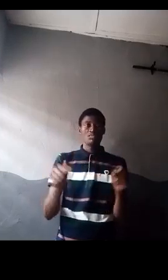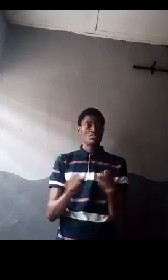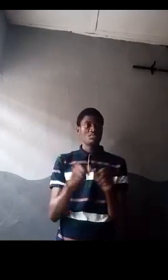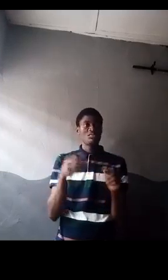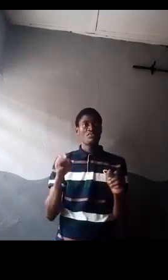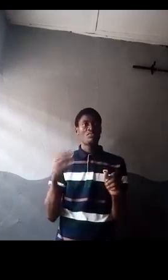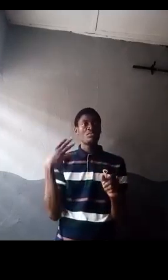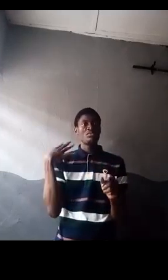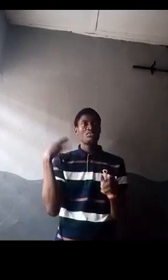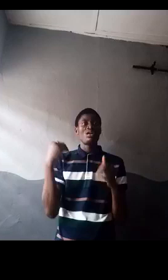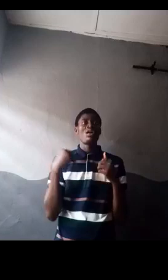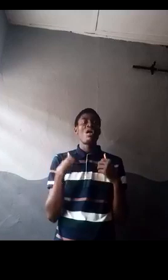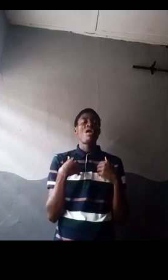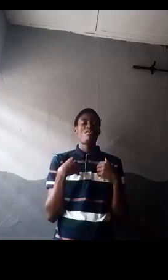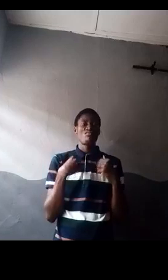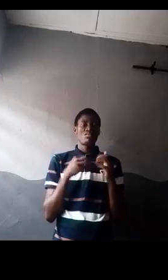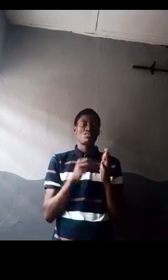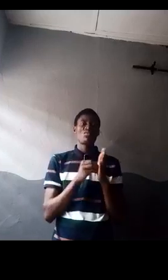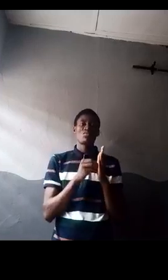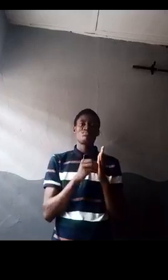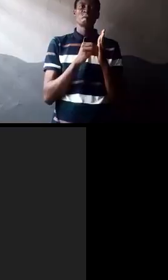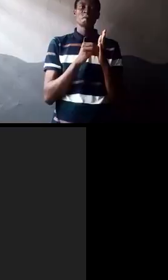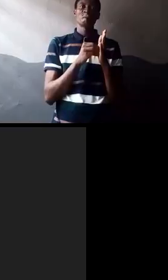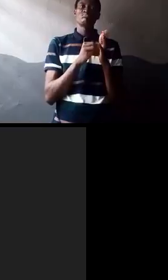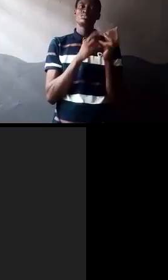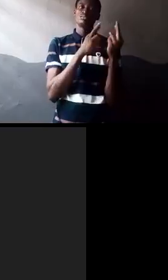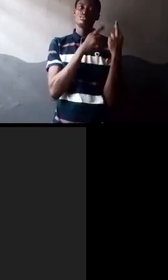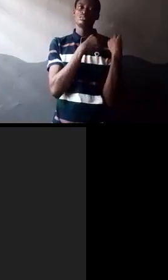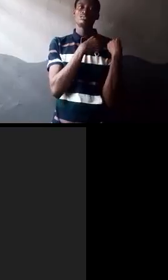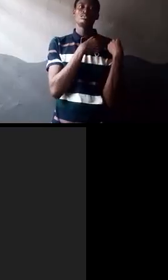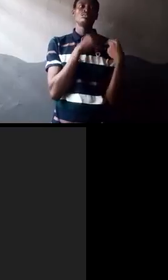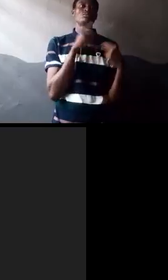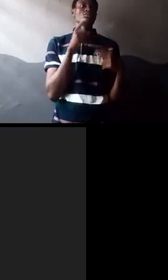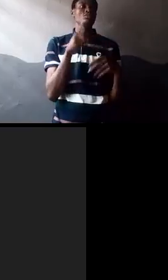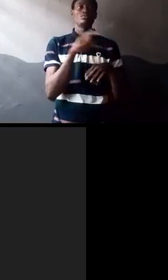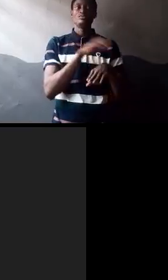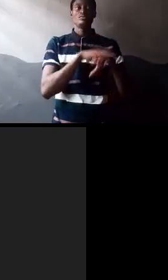percentage. I did not get a first-class degree.